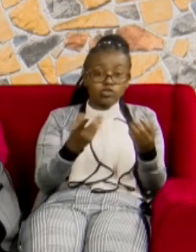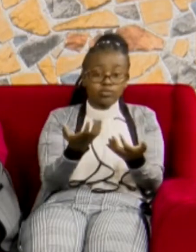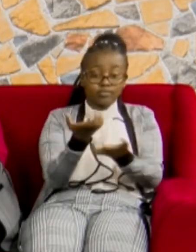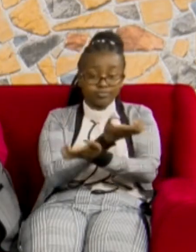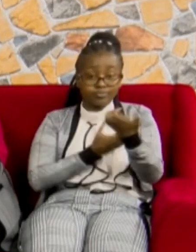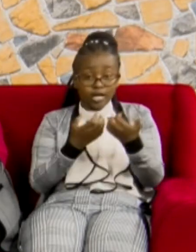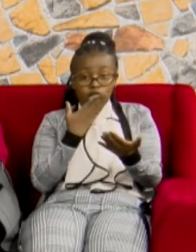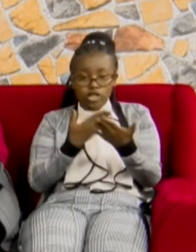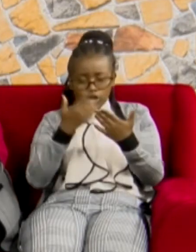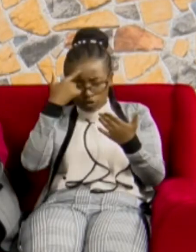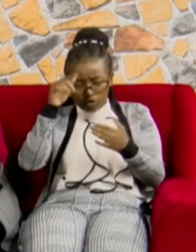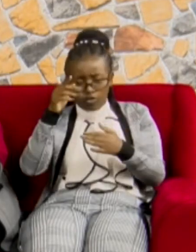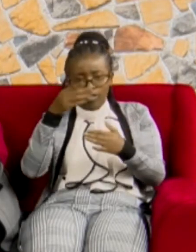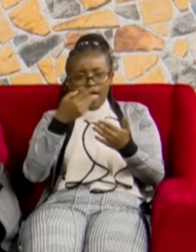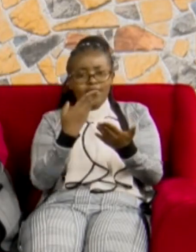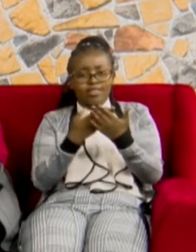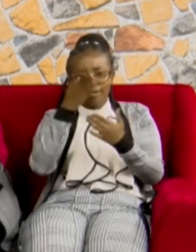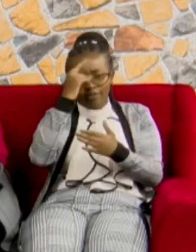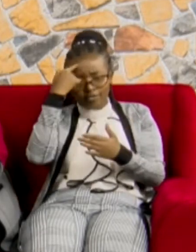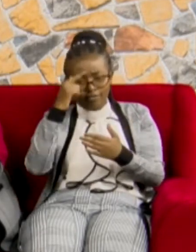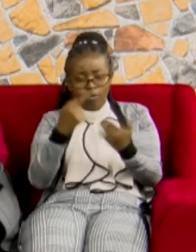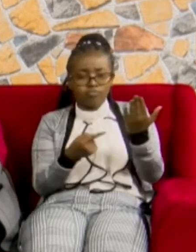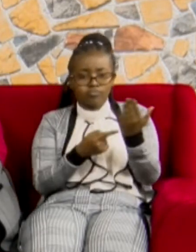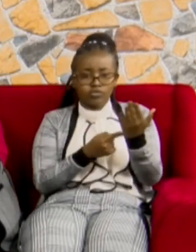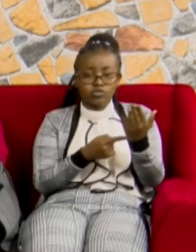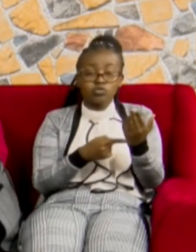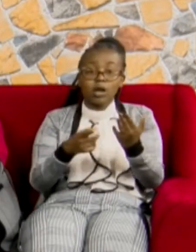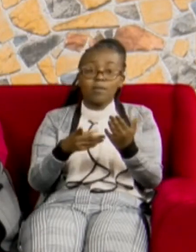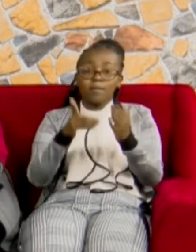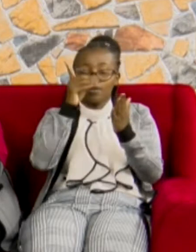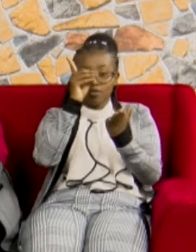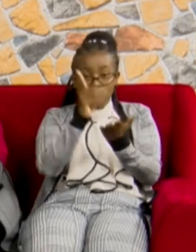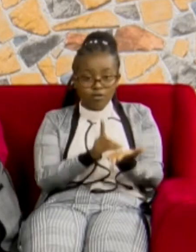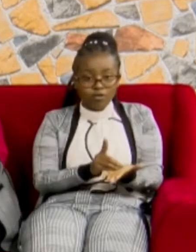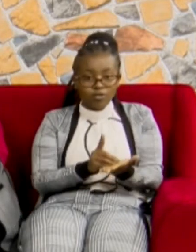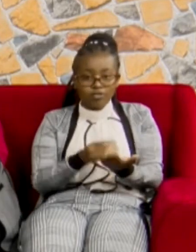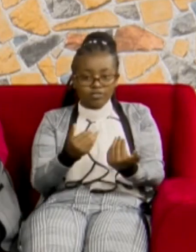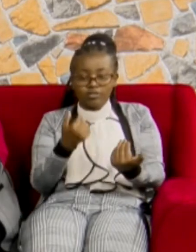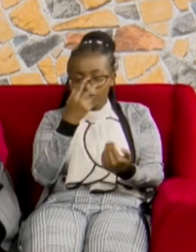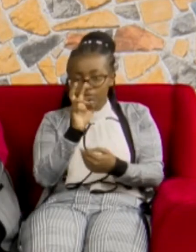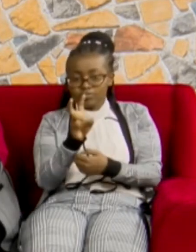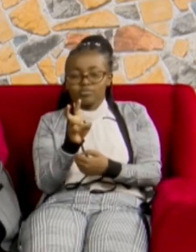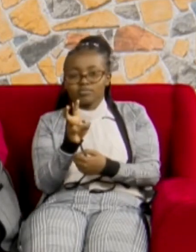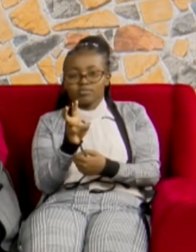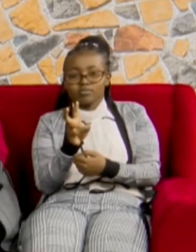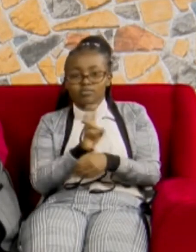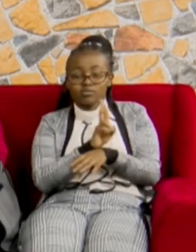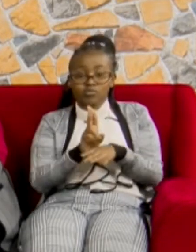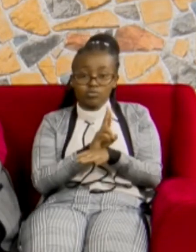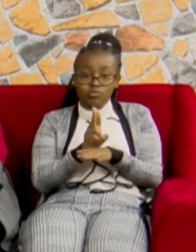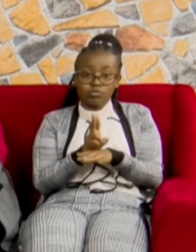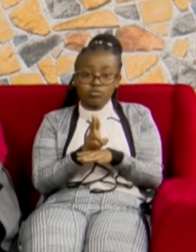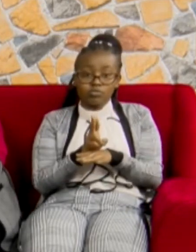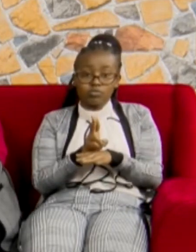God for technology. Some of these things are downloadable on iPad. We have kids like who we used to see who use